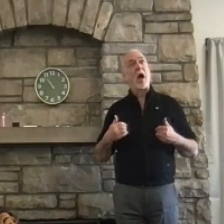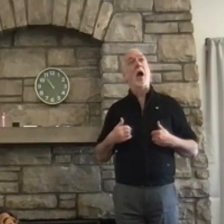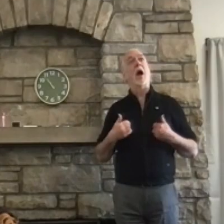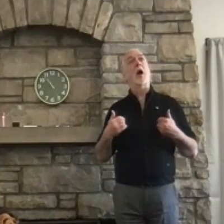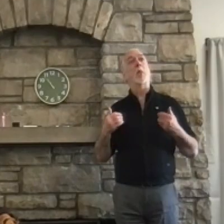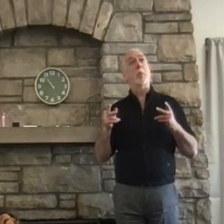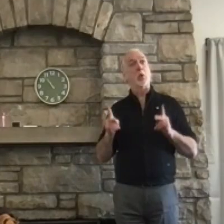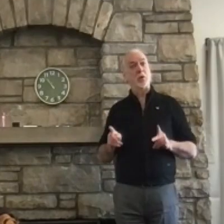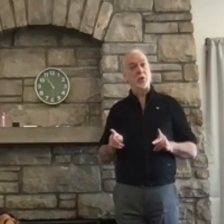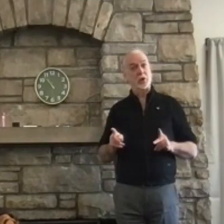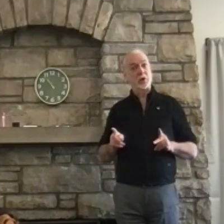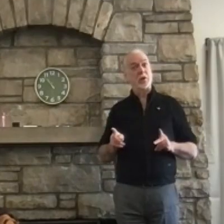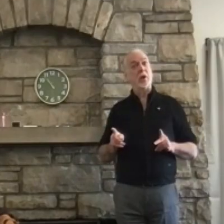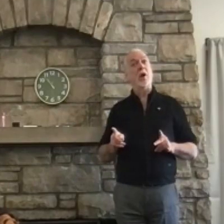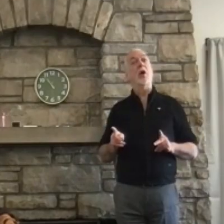she